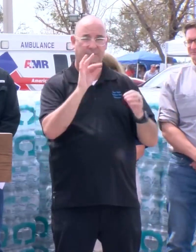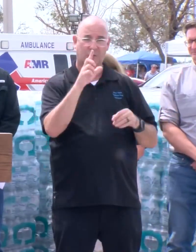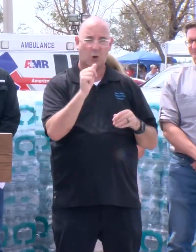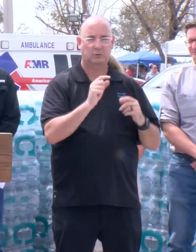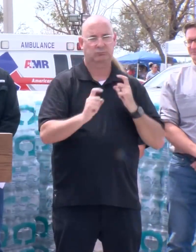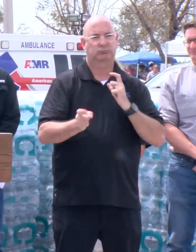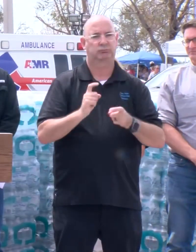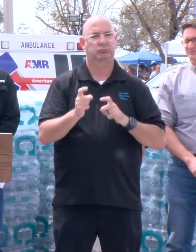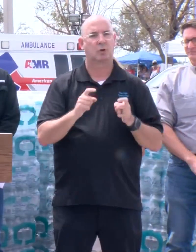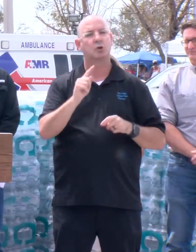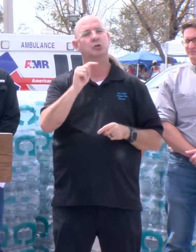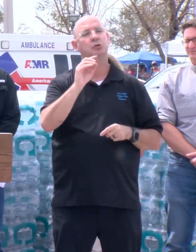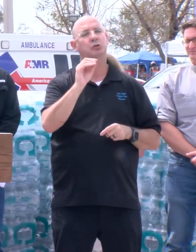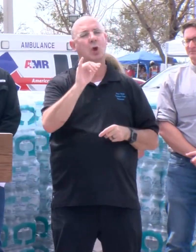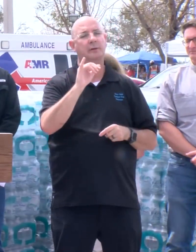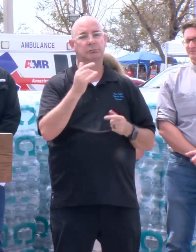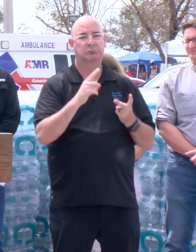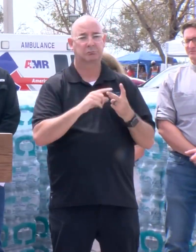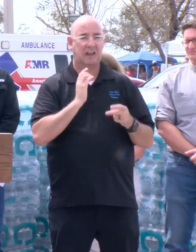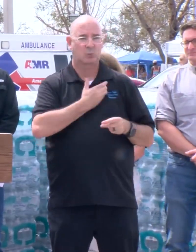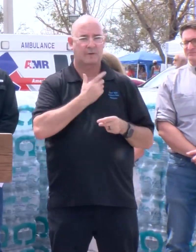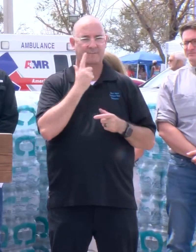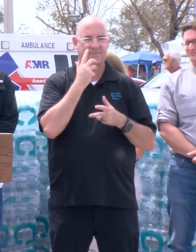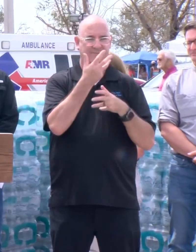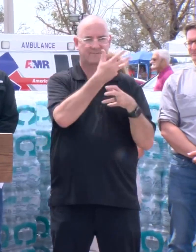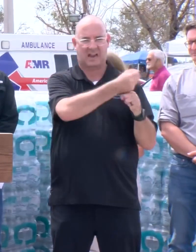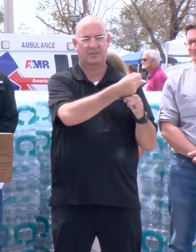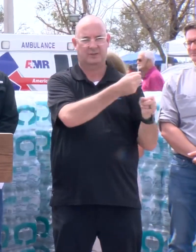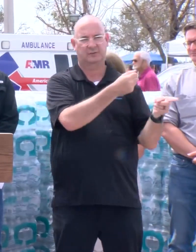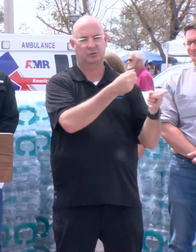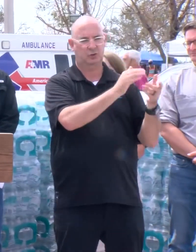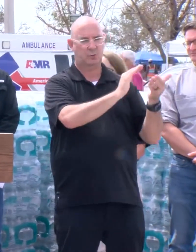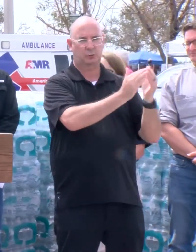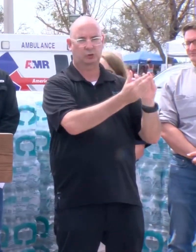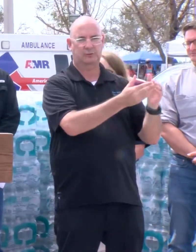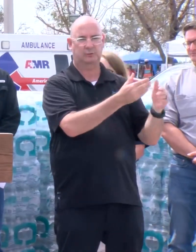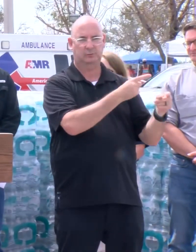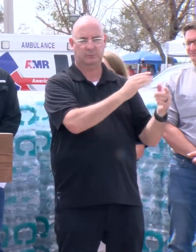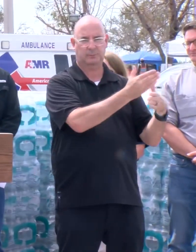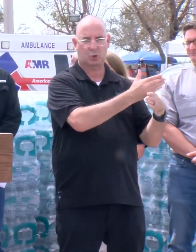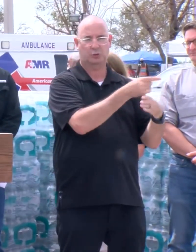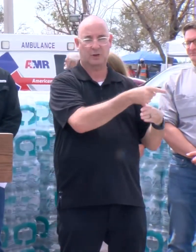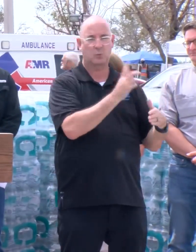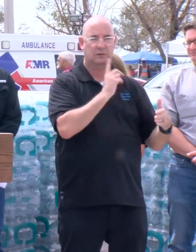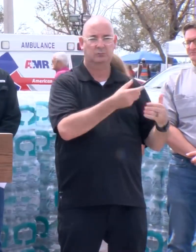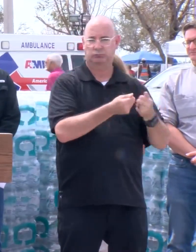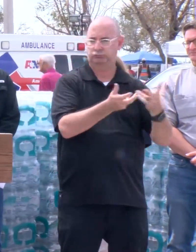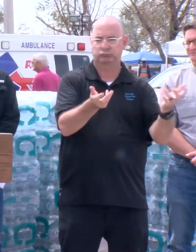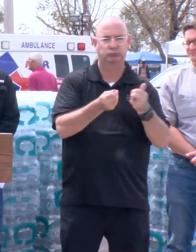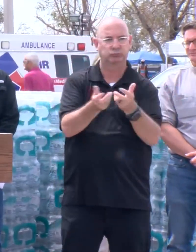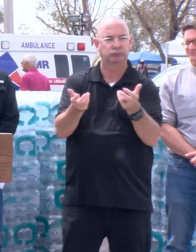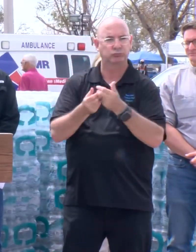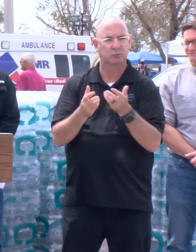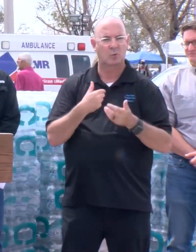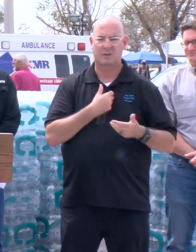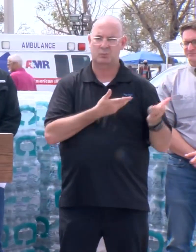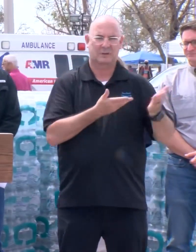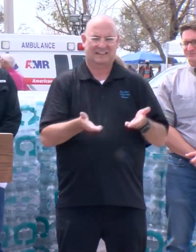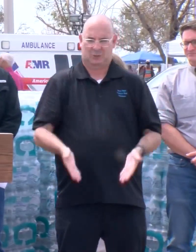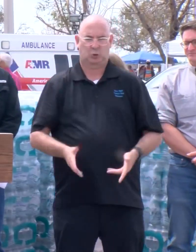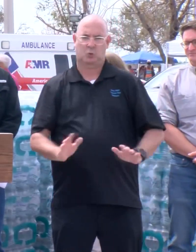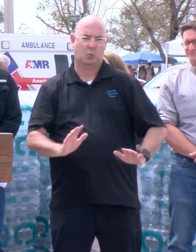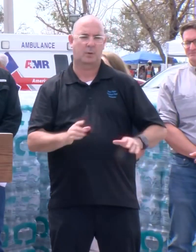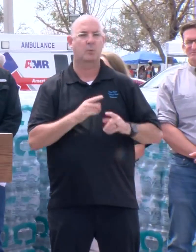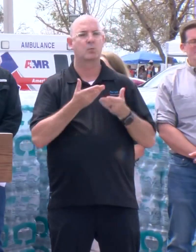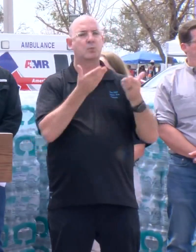faith and community-based partners, and then they will deliver it to the DRC. So don't worry about coming here to bring the toys. Bring it to our faith community